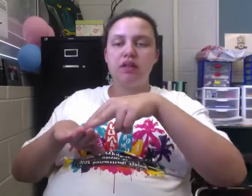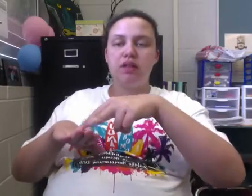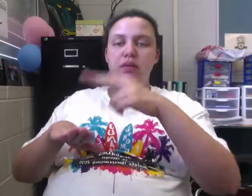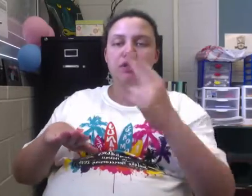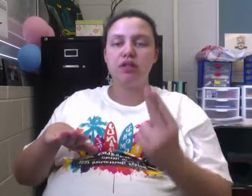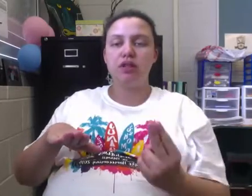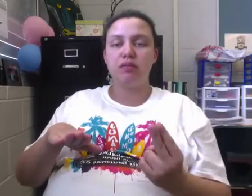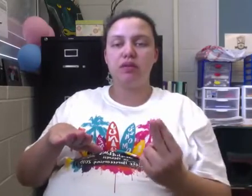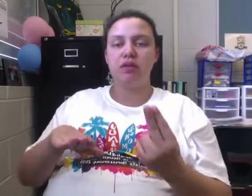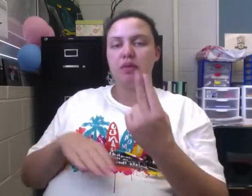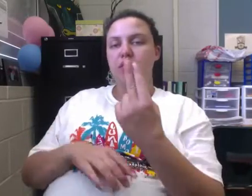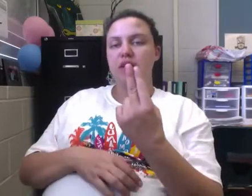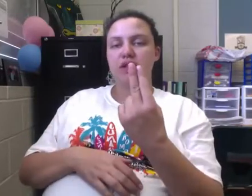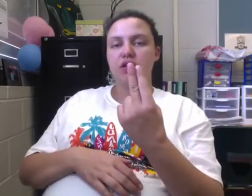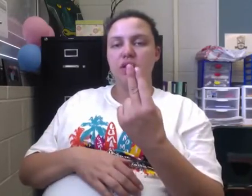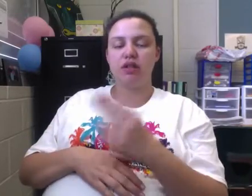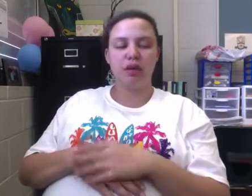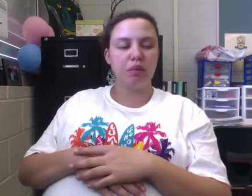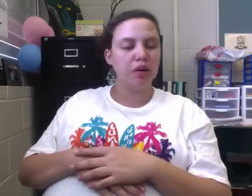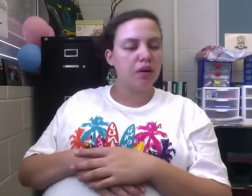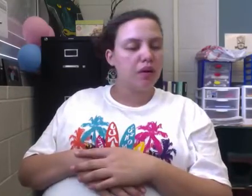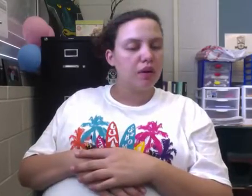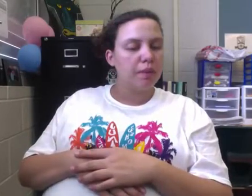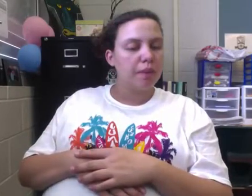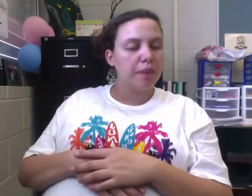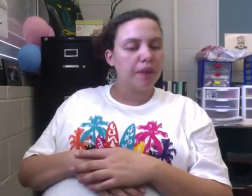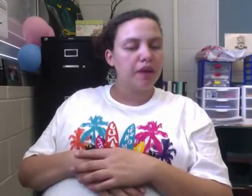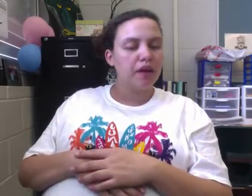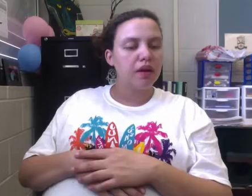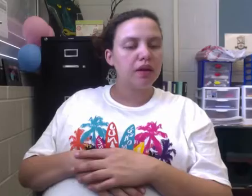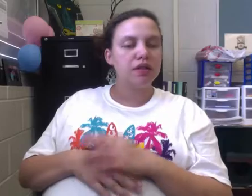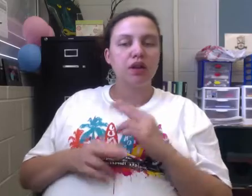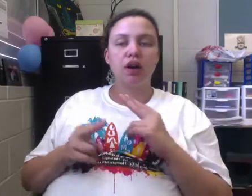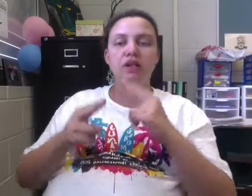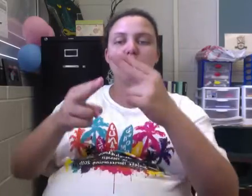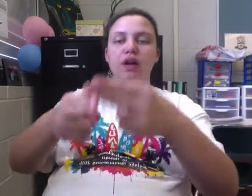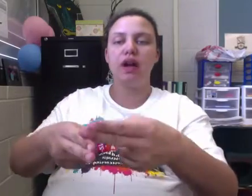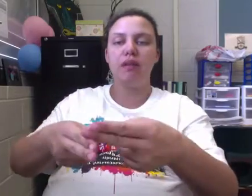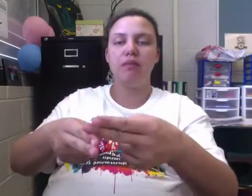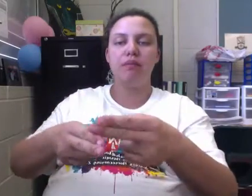To bungee jump, remember that it's a U hand shape. To call someone a name.